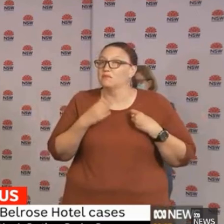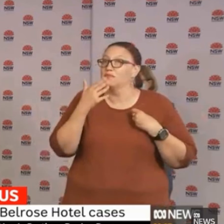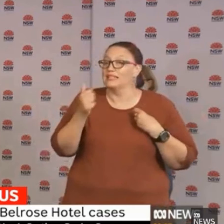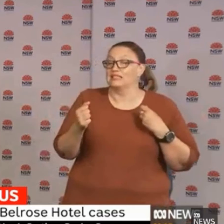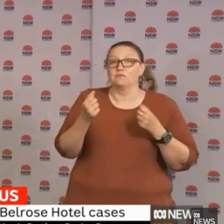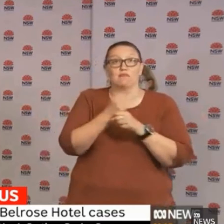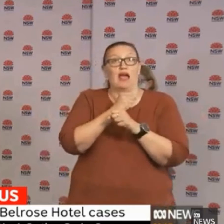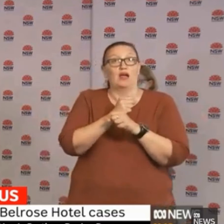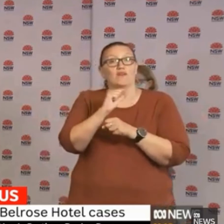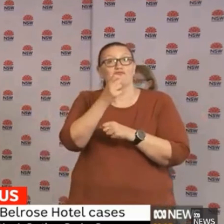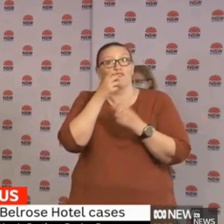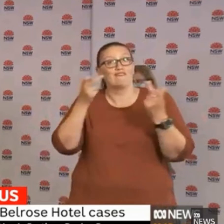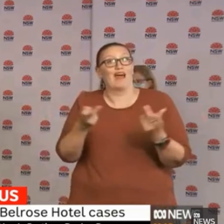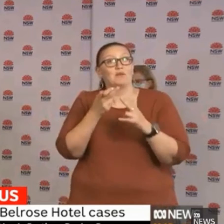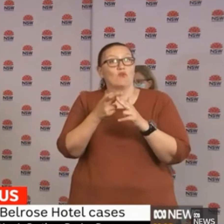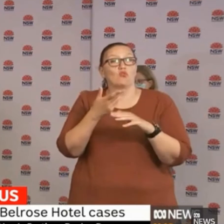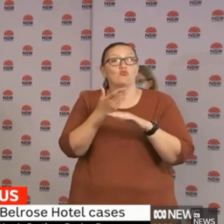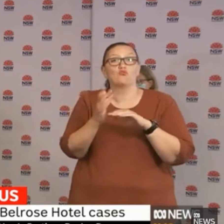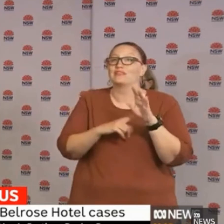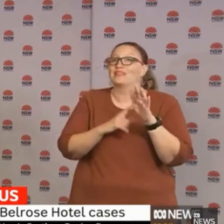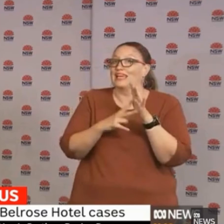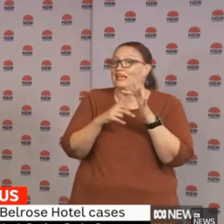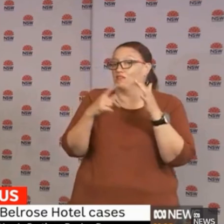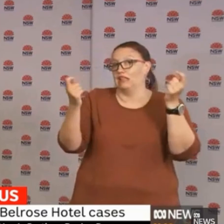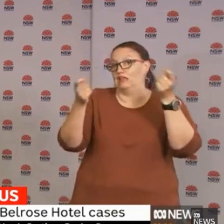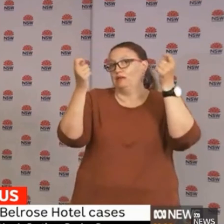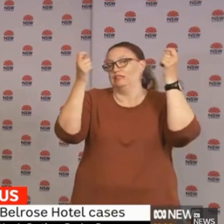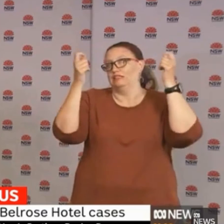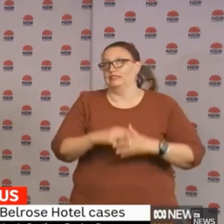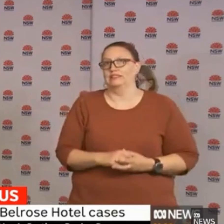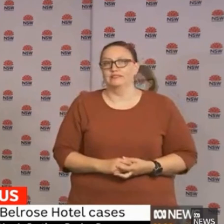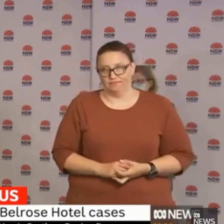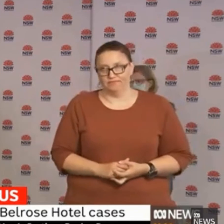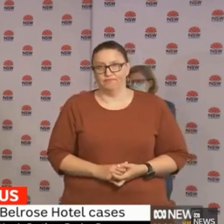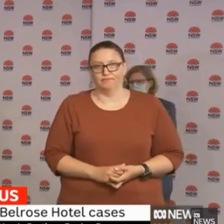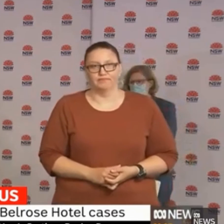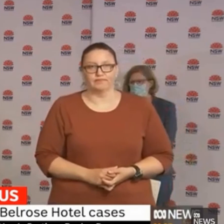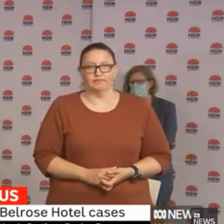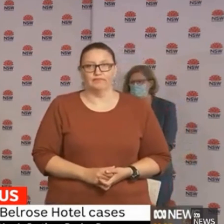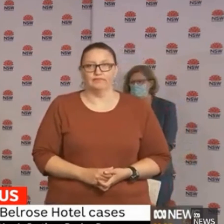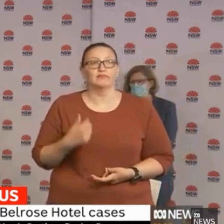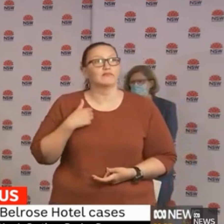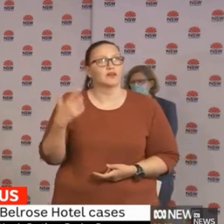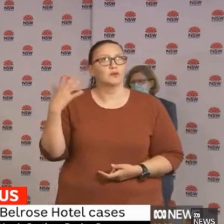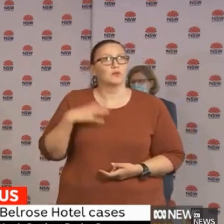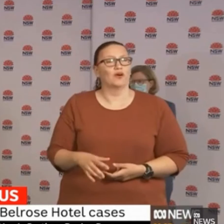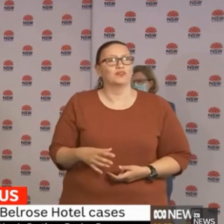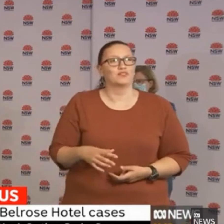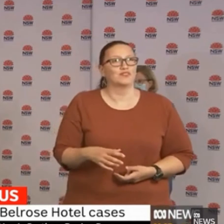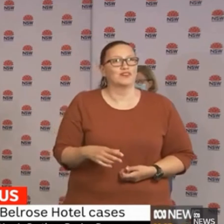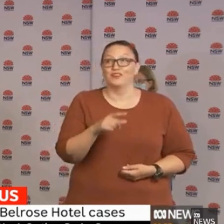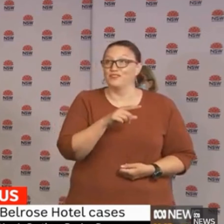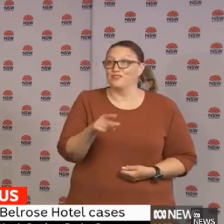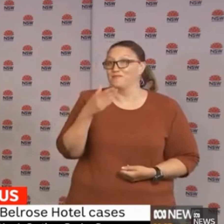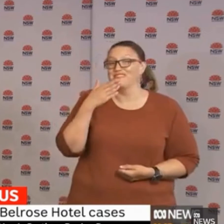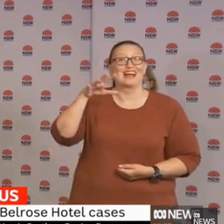New Year's Eve and the celebrations surrounding that. But also I encourage locals to think about getting I suppose the takeout message